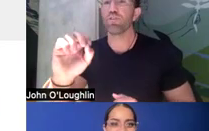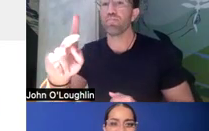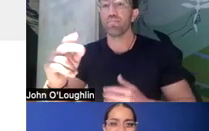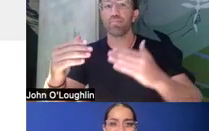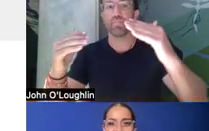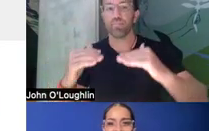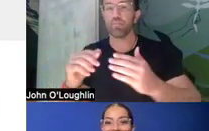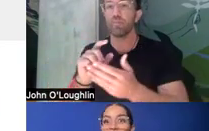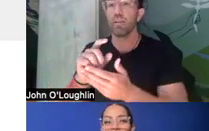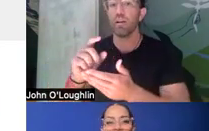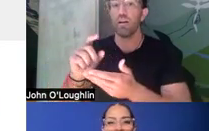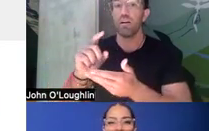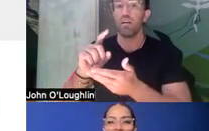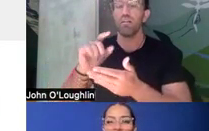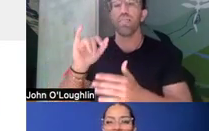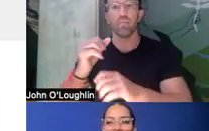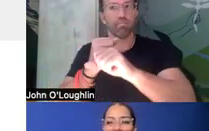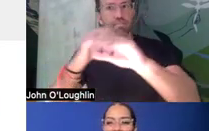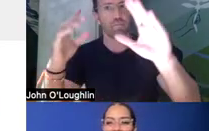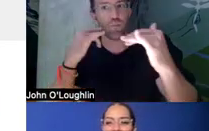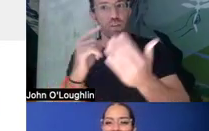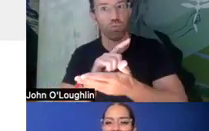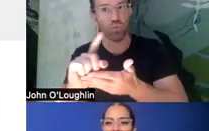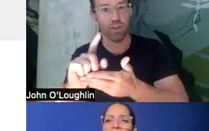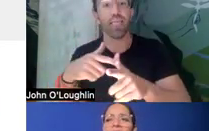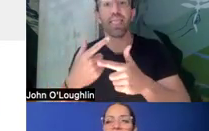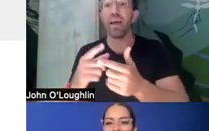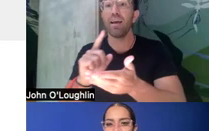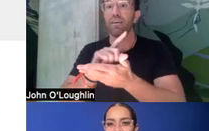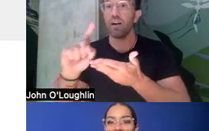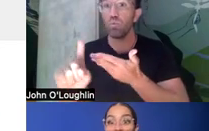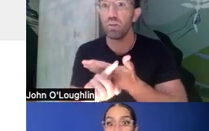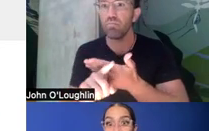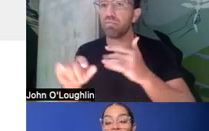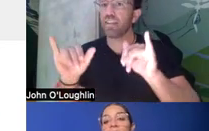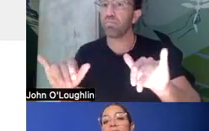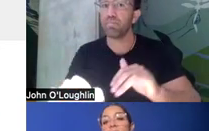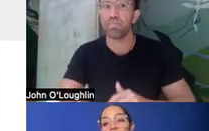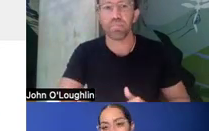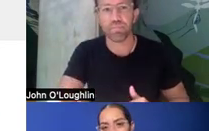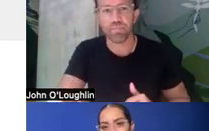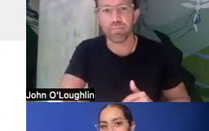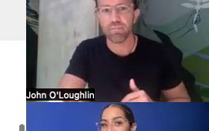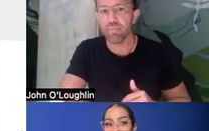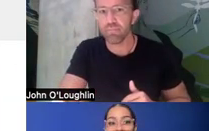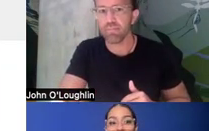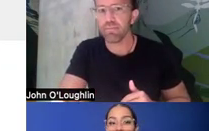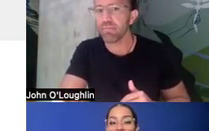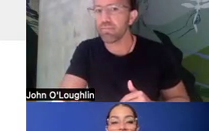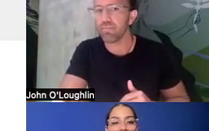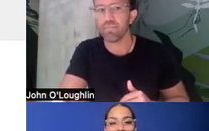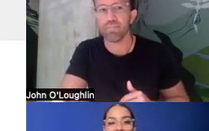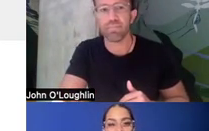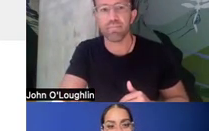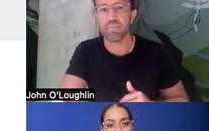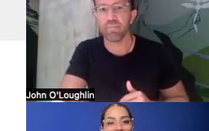funny. All right, moving right along. So that's an idea of this week. And then the following week, it's the same